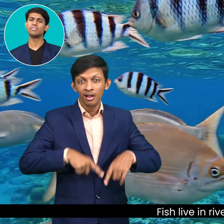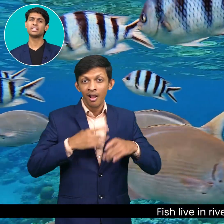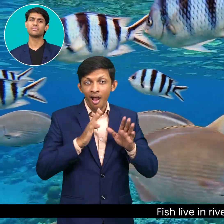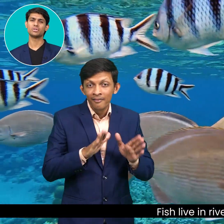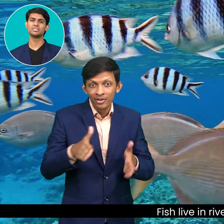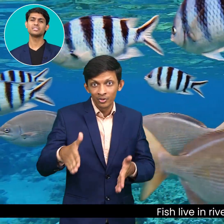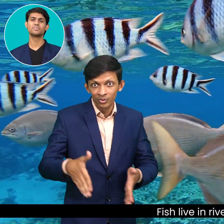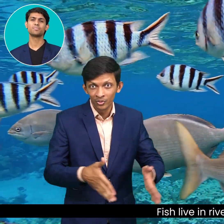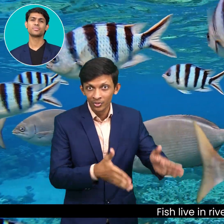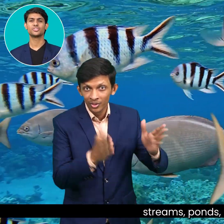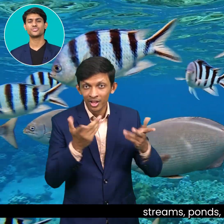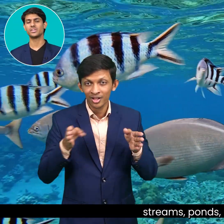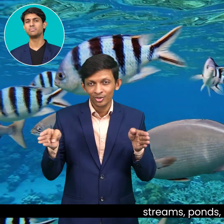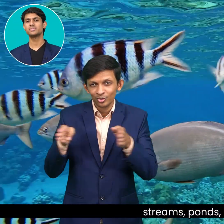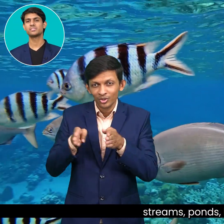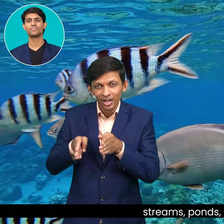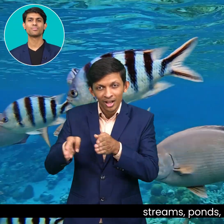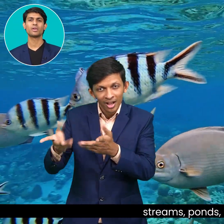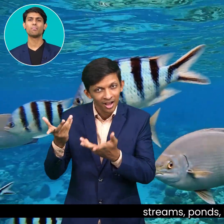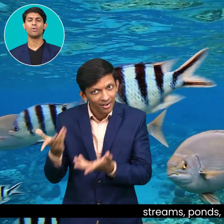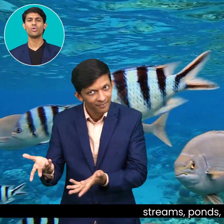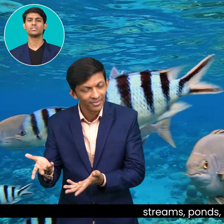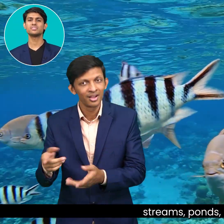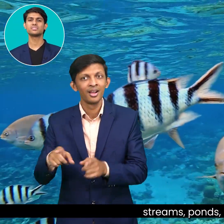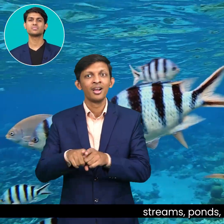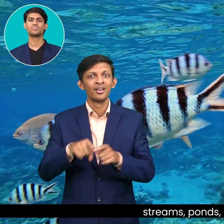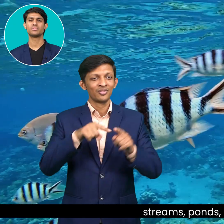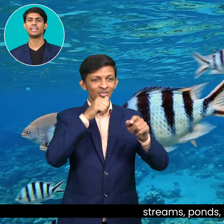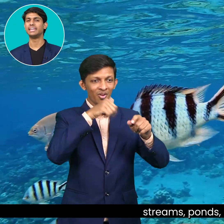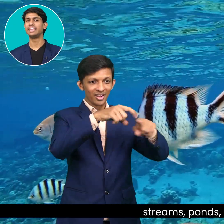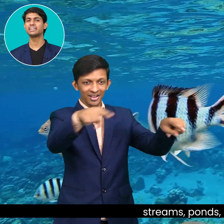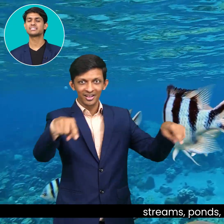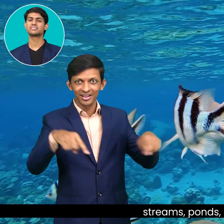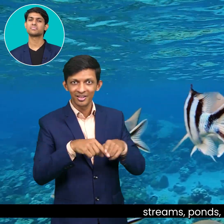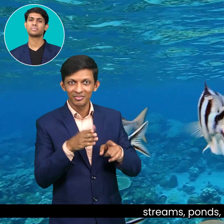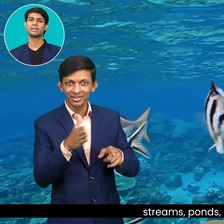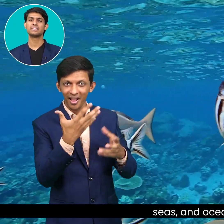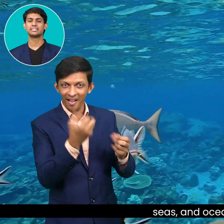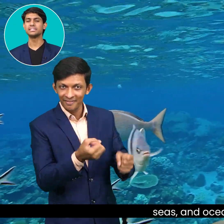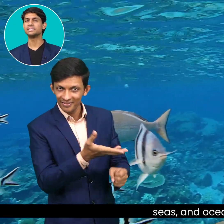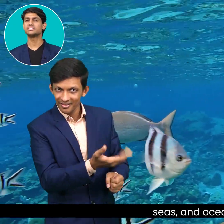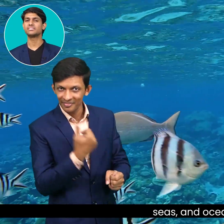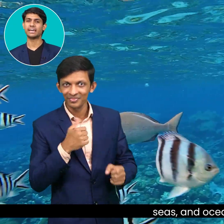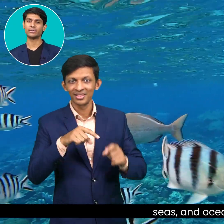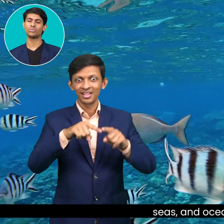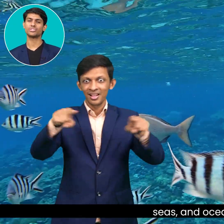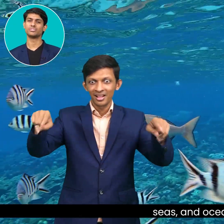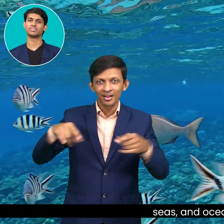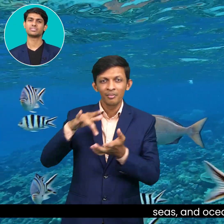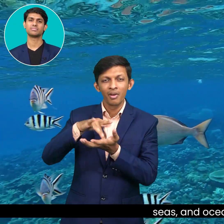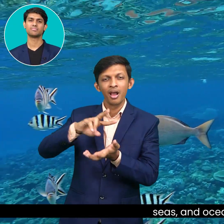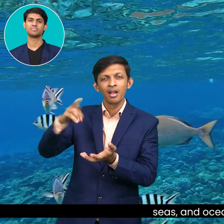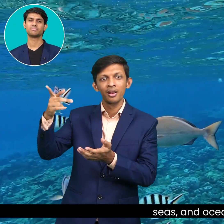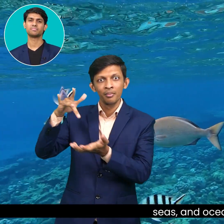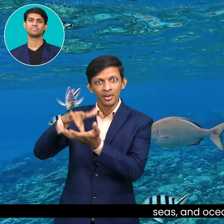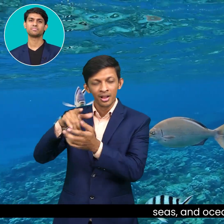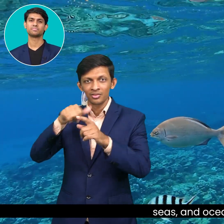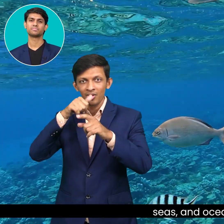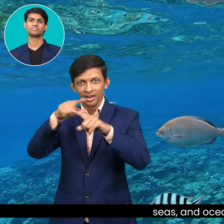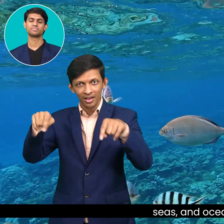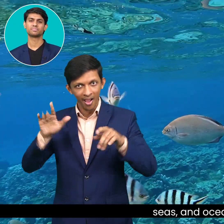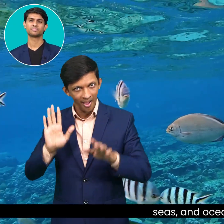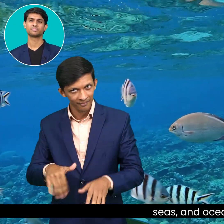Fish live in rivers, streams, ponds, lakes, seas, and oceans.